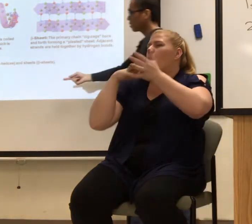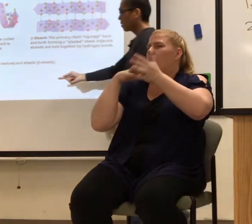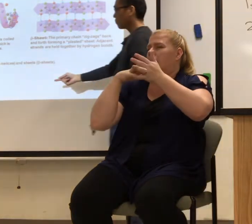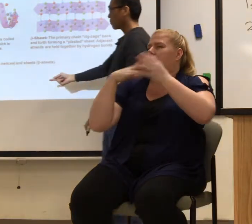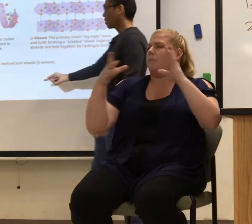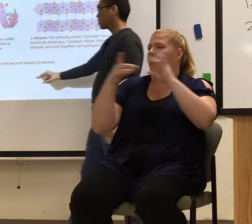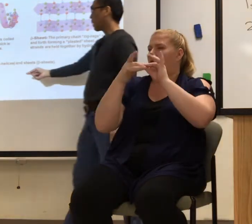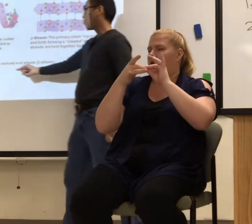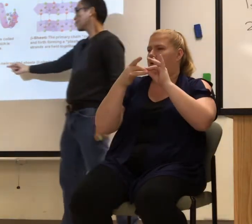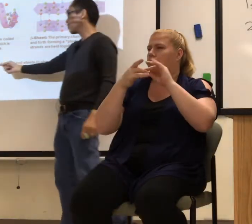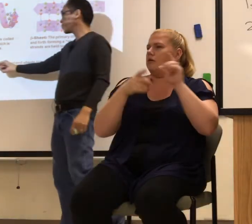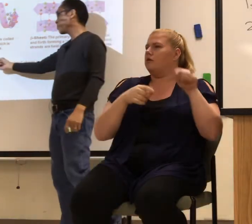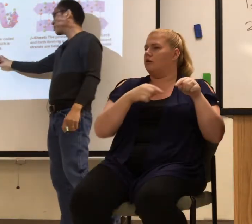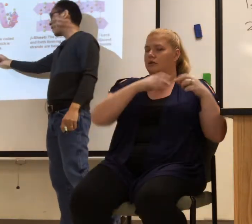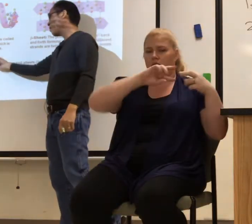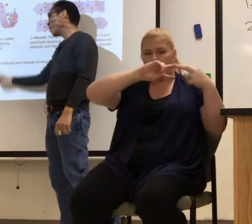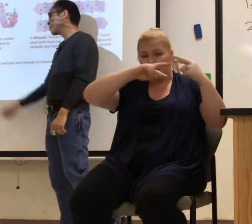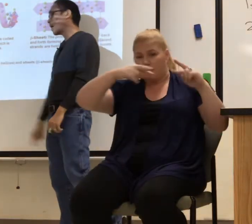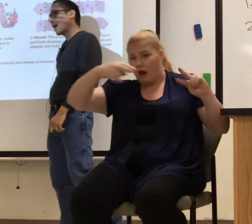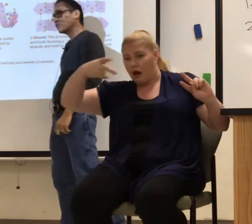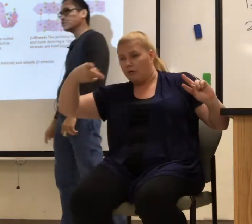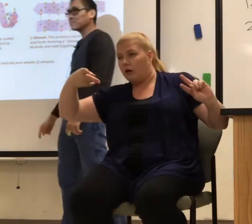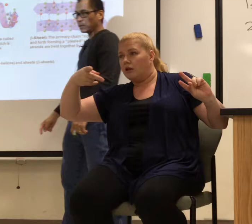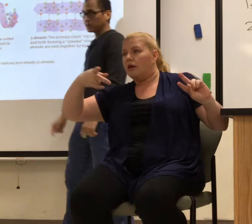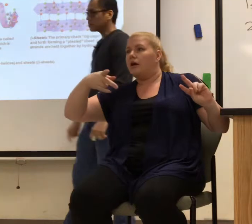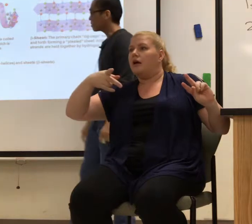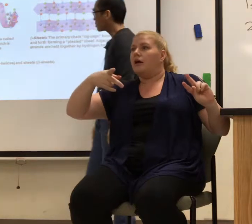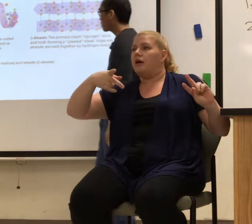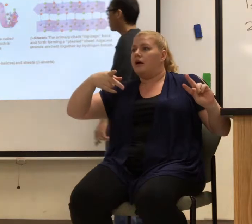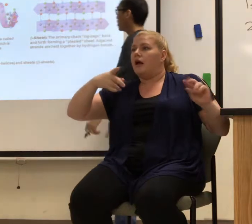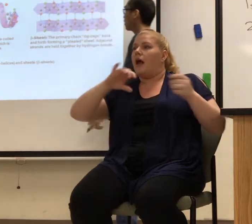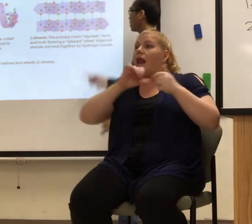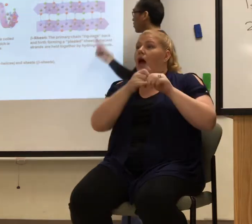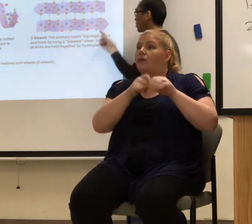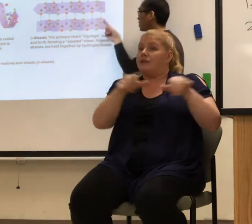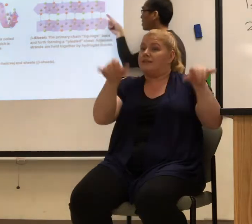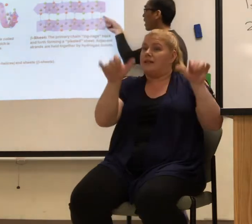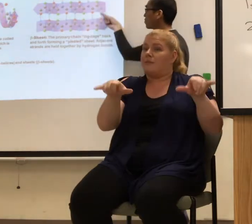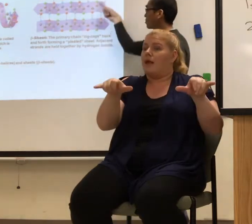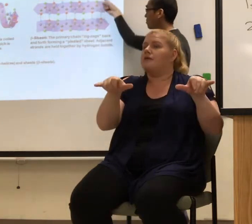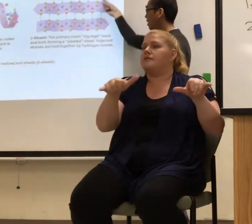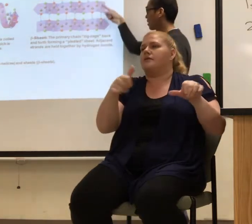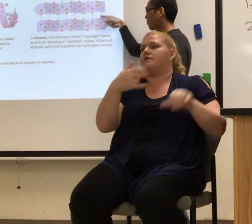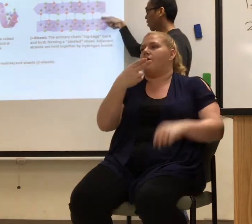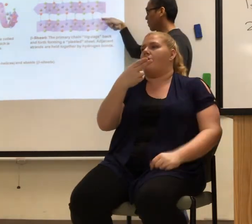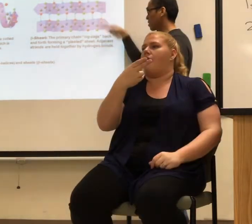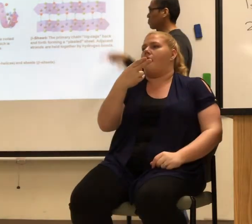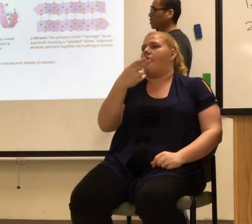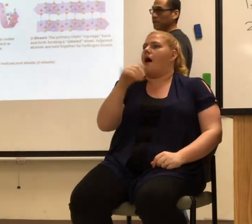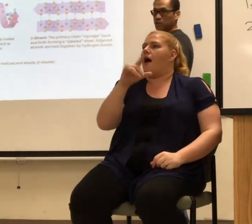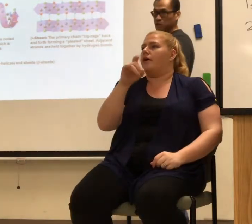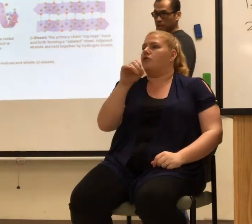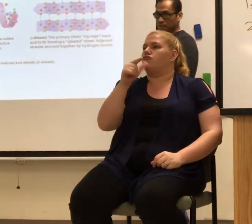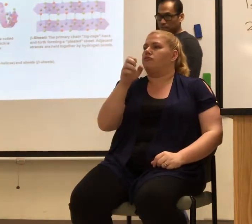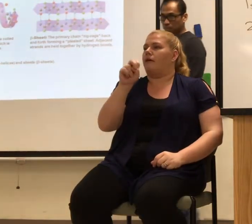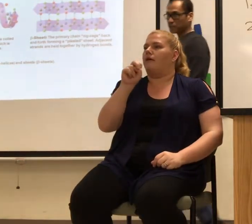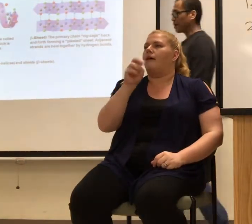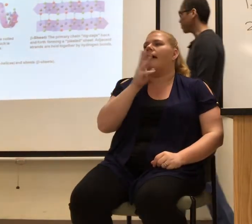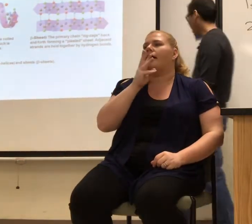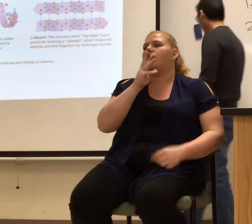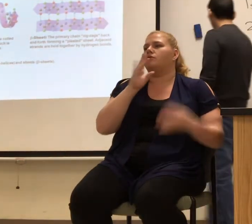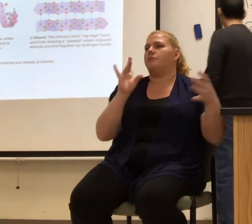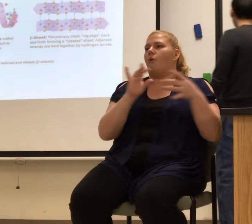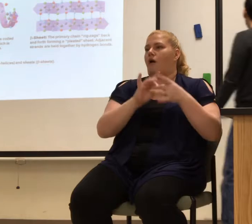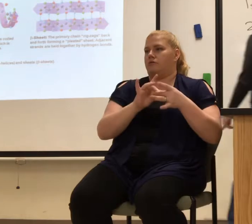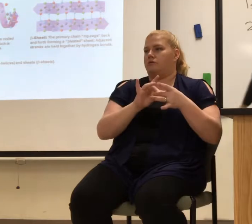here. Spiral structure stabilized by hydrogen bonds. And here you can see the hydrogen bonding forming this pleated sheet. So